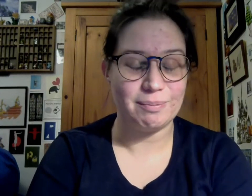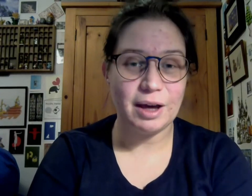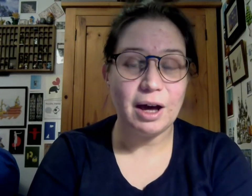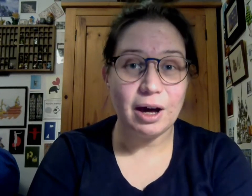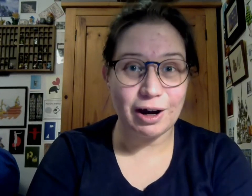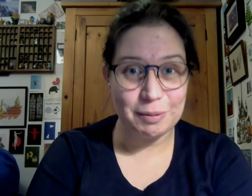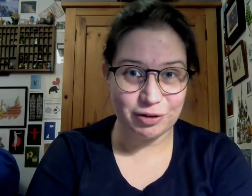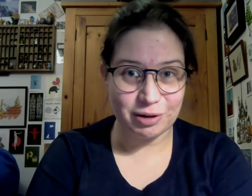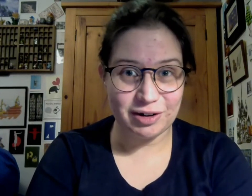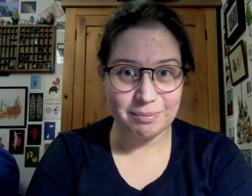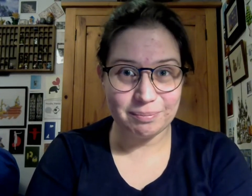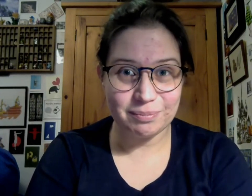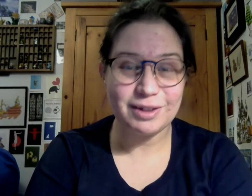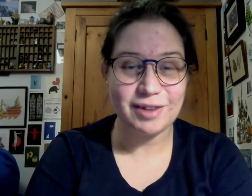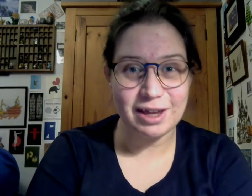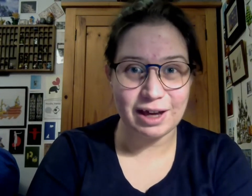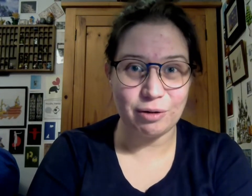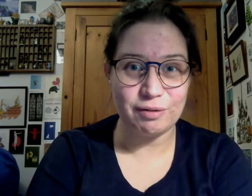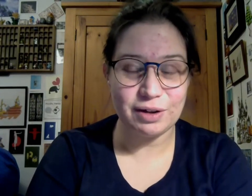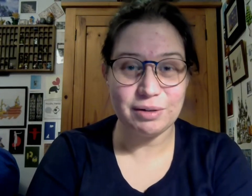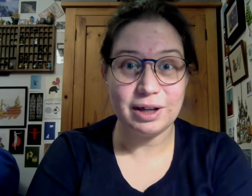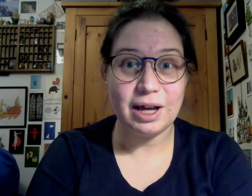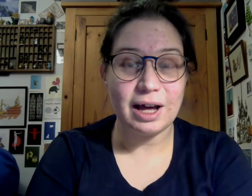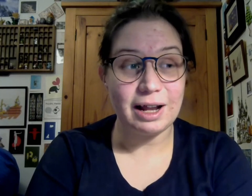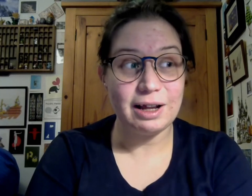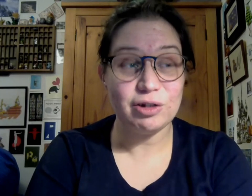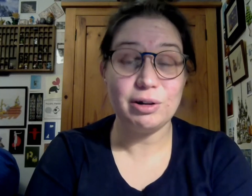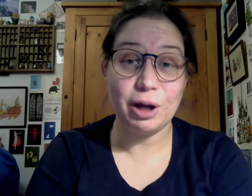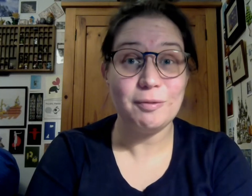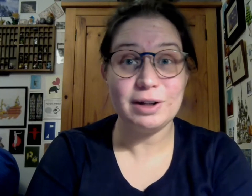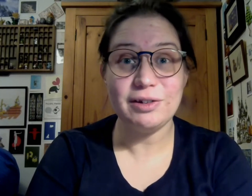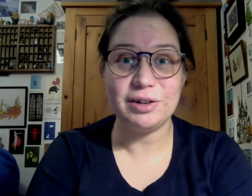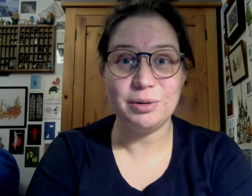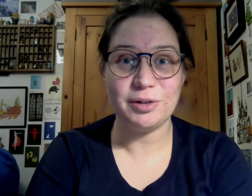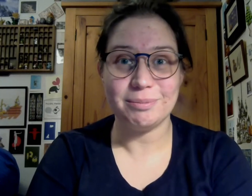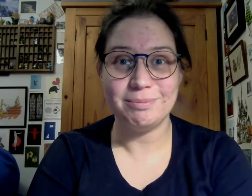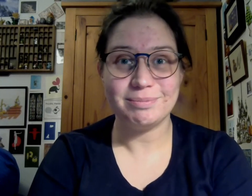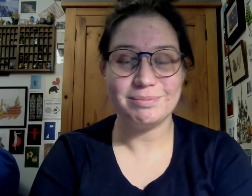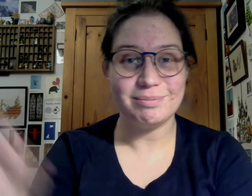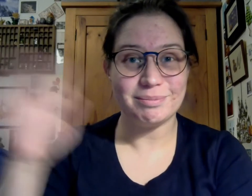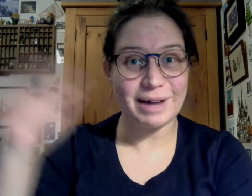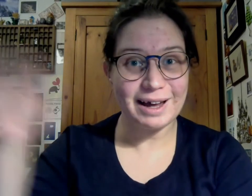Anyway, I hope you enjoyed it. Take care, all of you. And I shall hopefully see you soon. Bye.